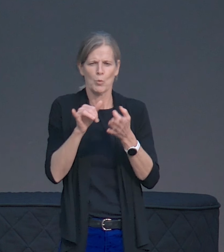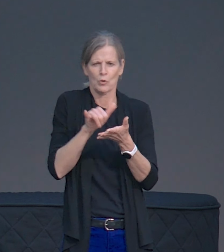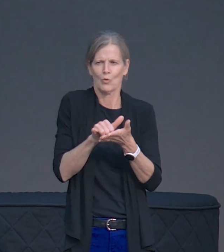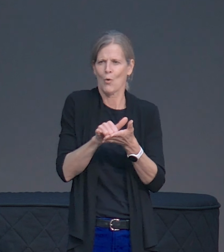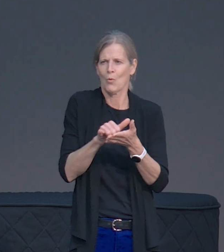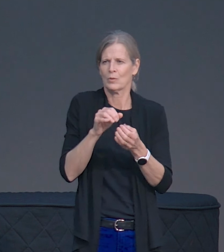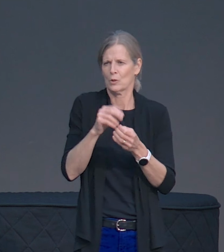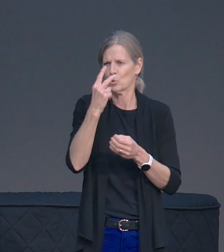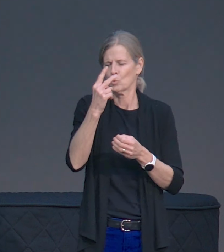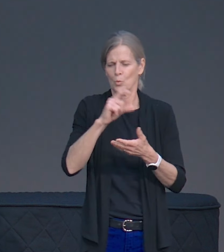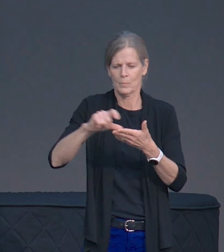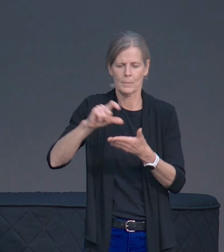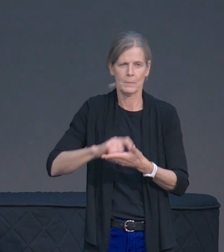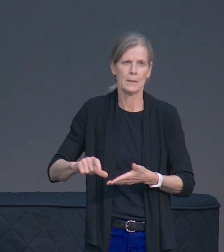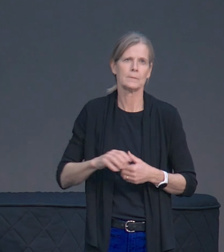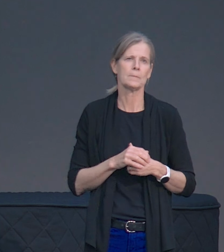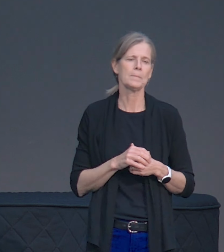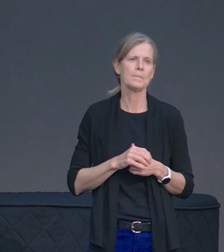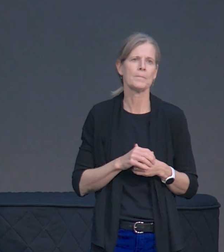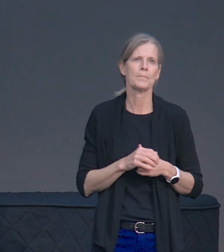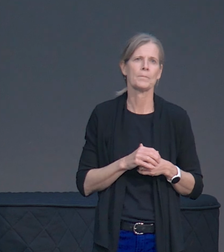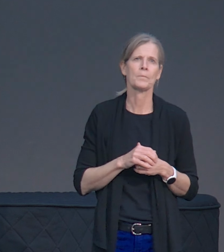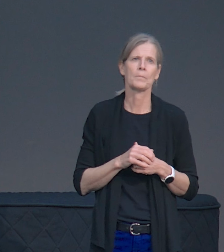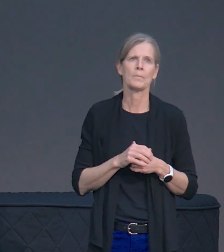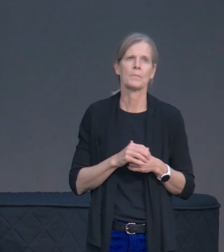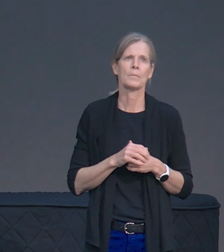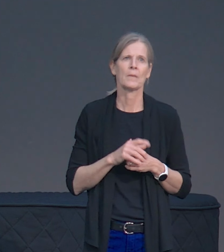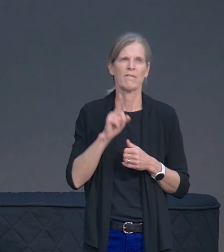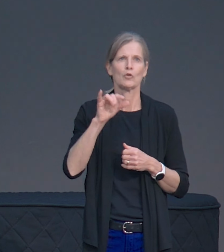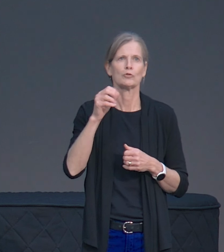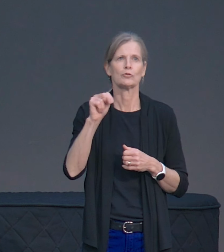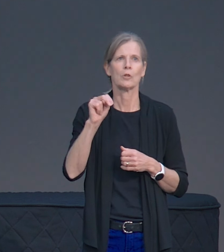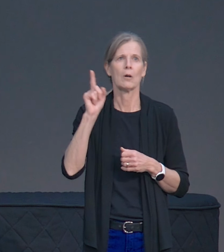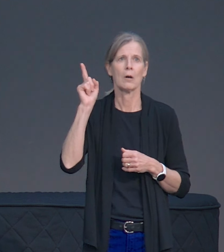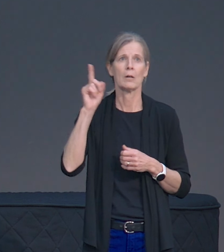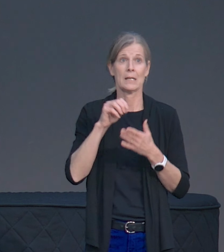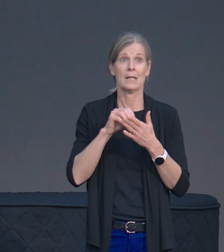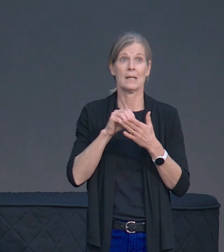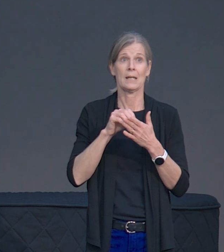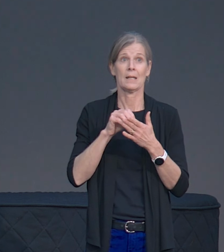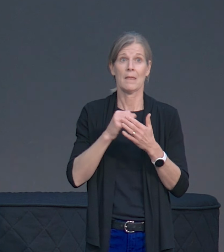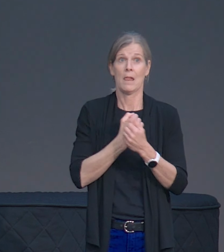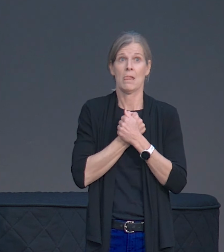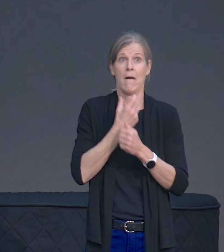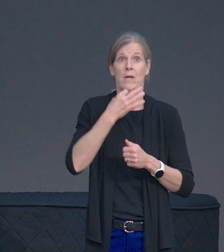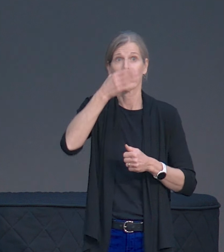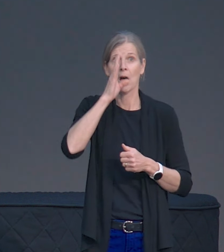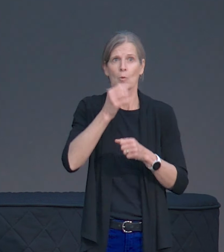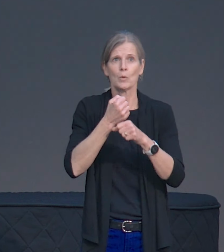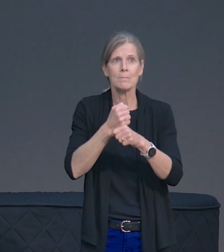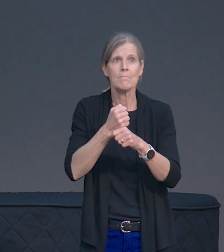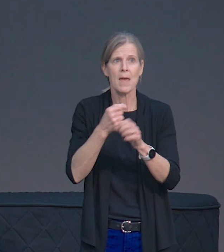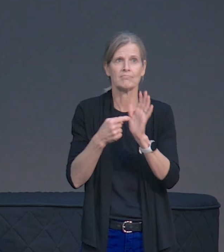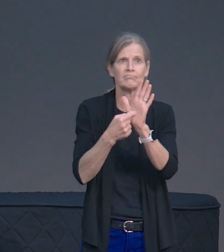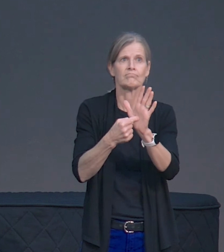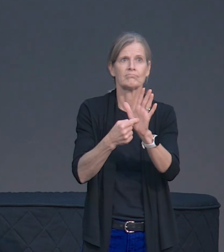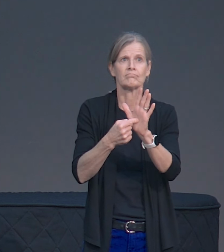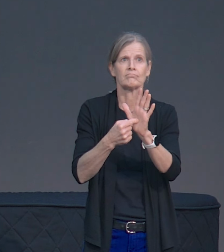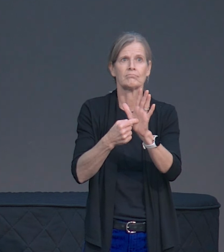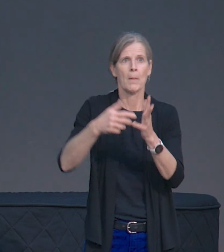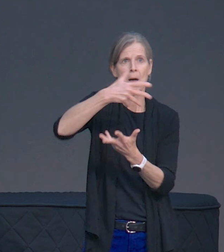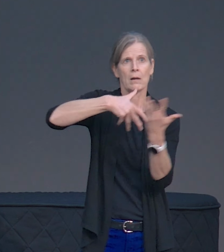John 4 9 And This The Love Of God Was Made Manifest Among Us That God Sent His